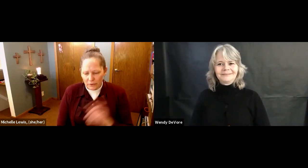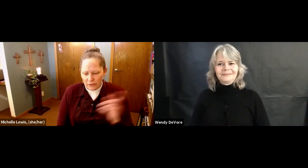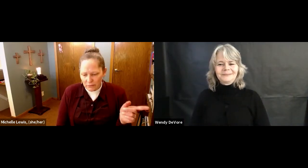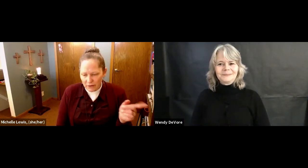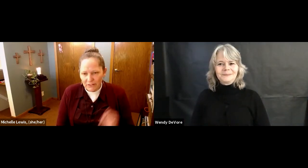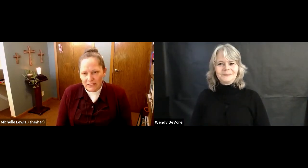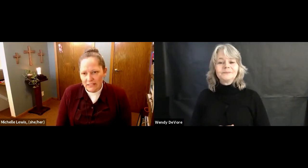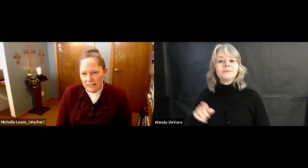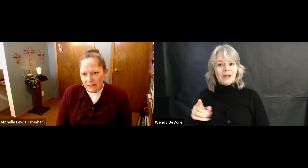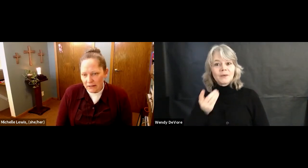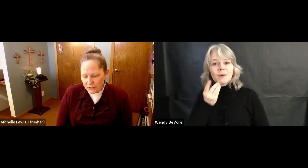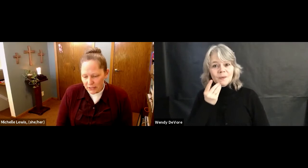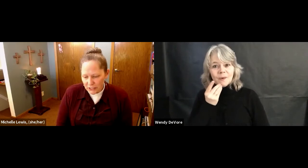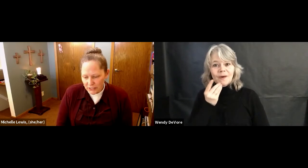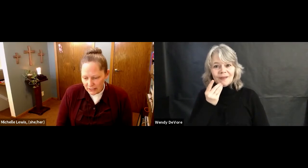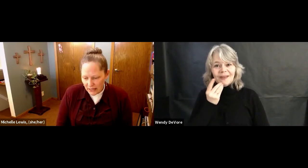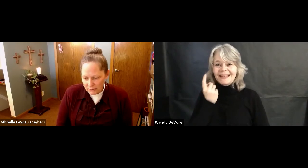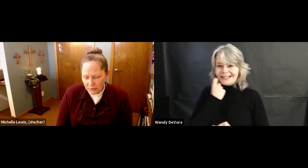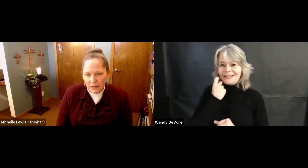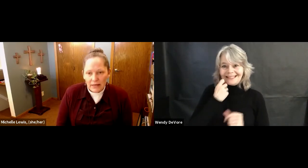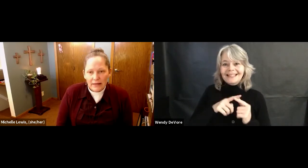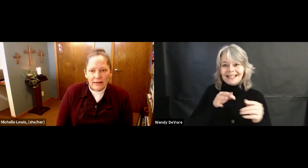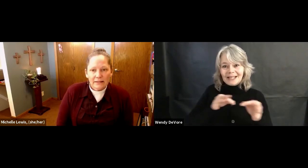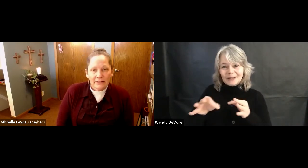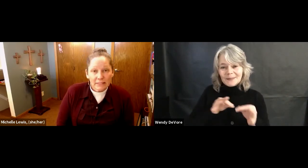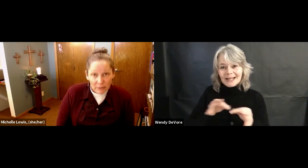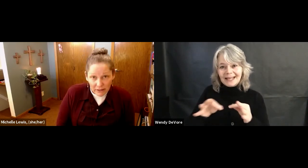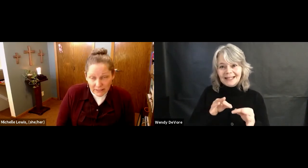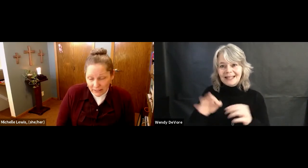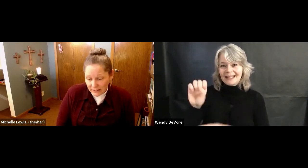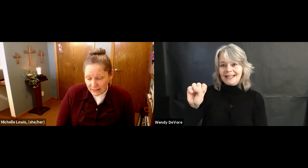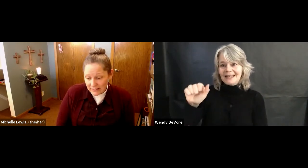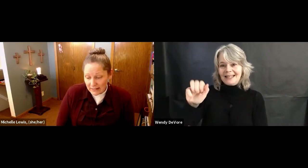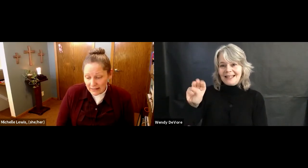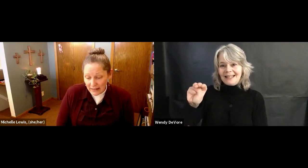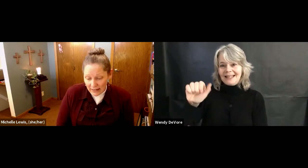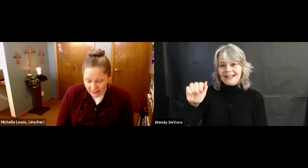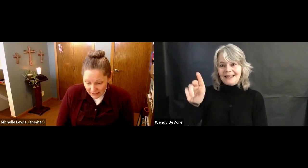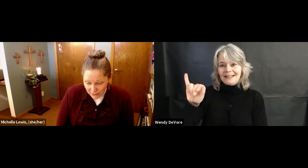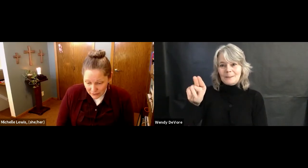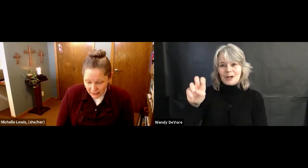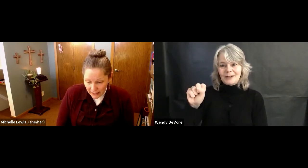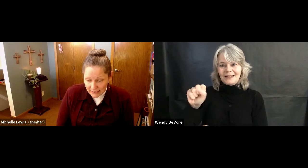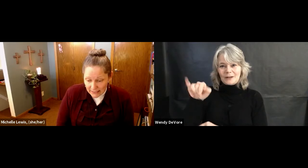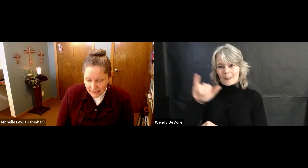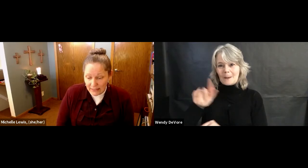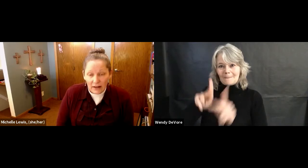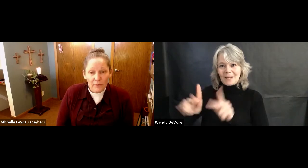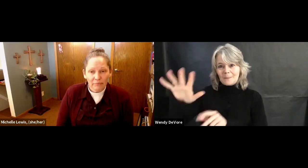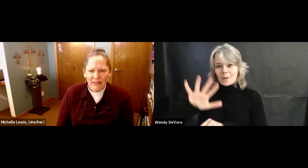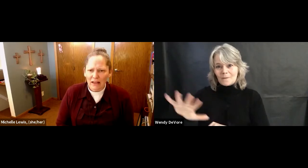Now, Dorothy referenced this in the introduction to the gospel. The Samaritans and the